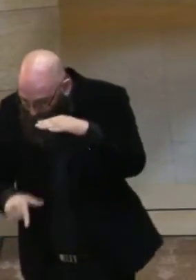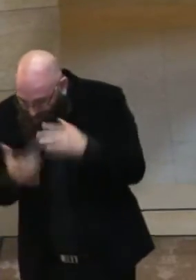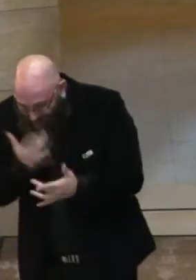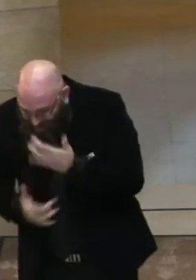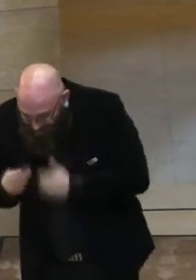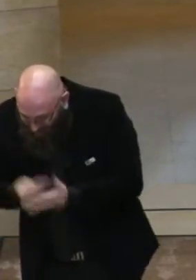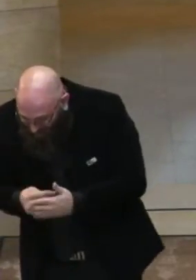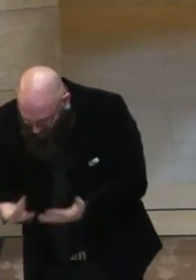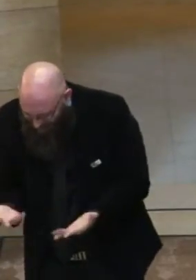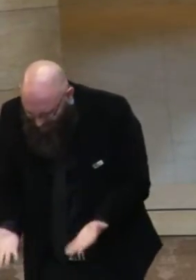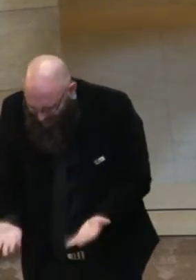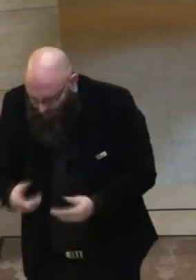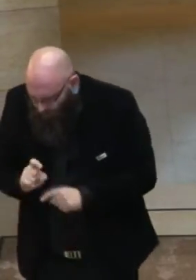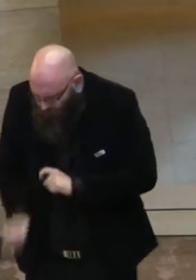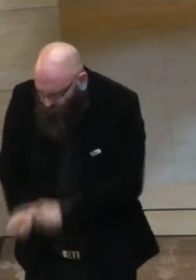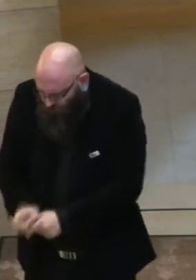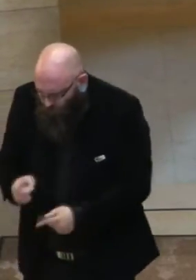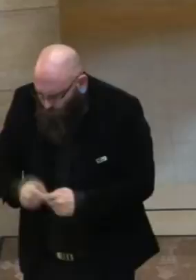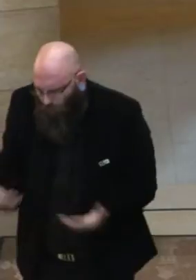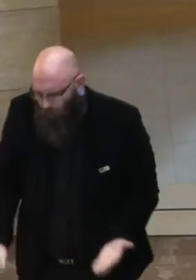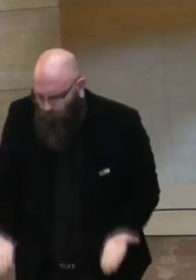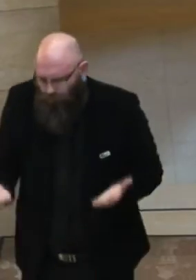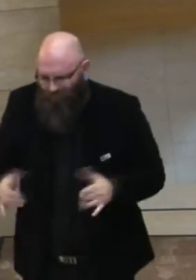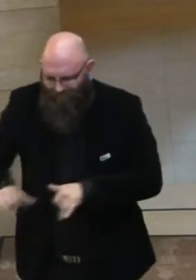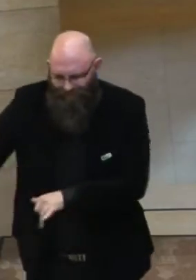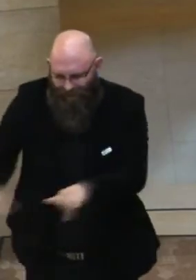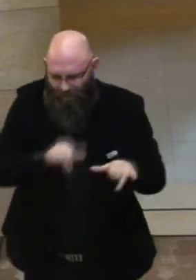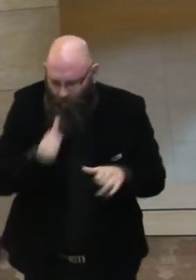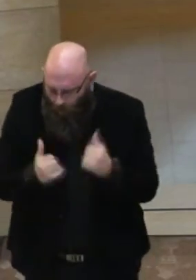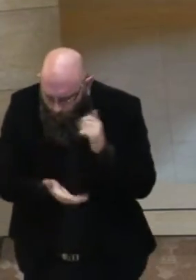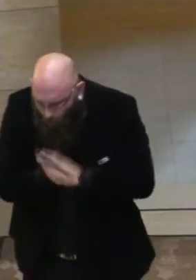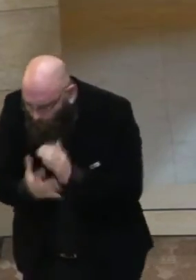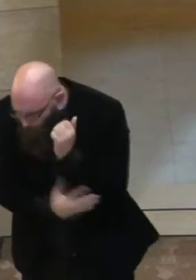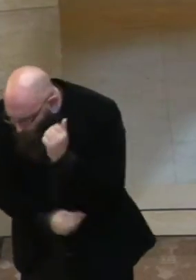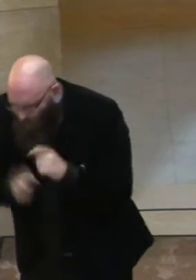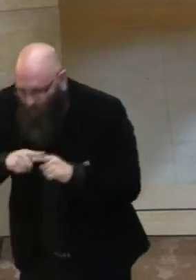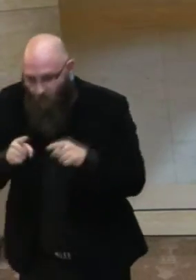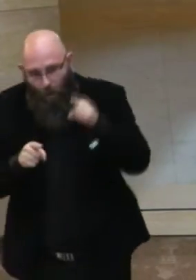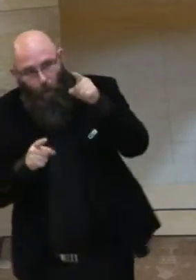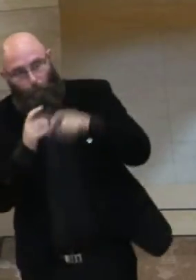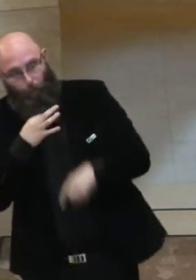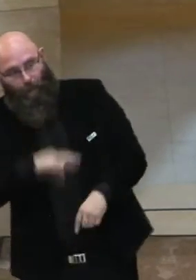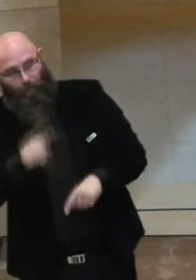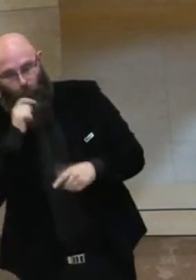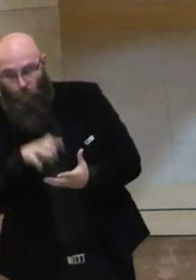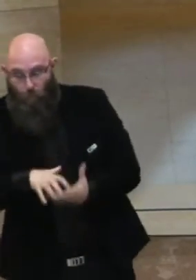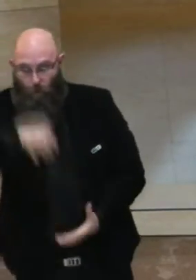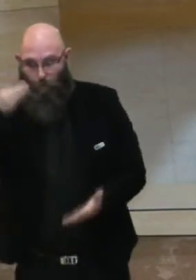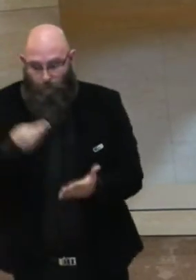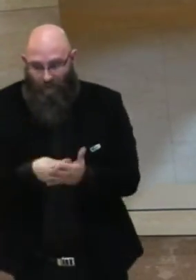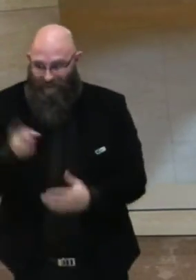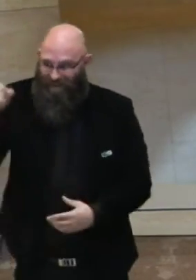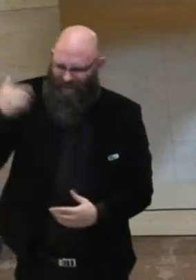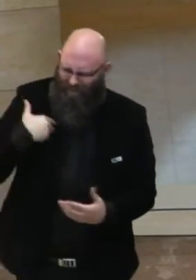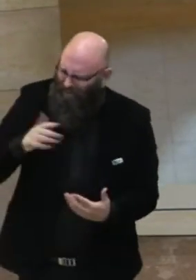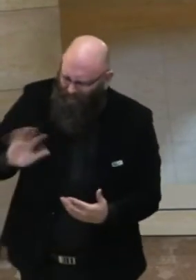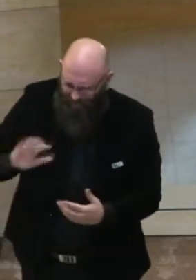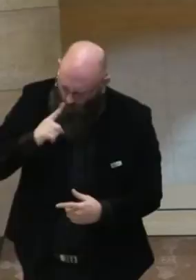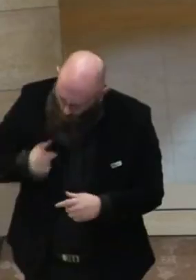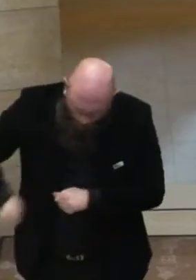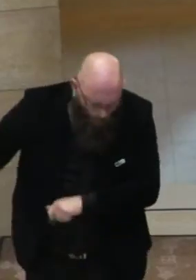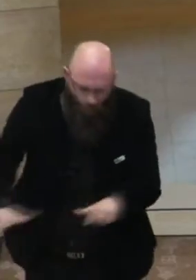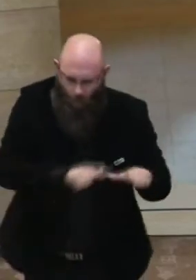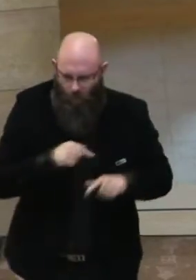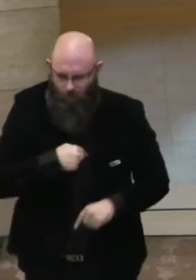to benefit everyone, not just the wealthy. I will propose a Minnesota